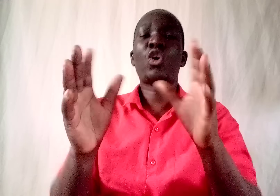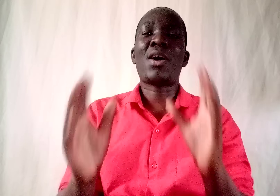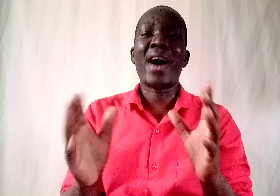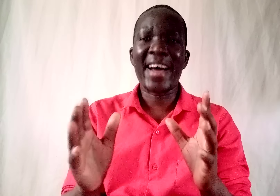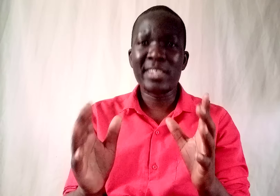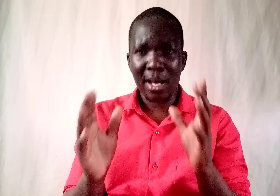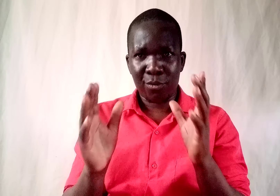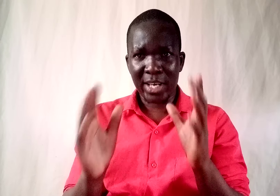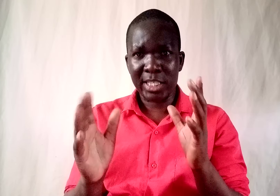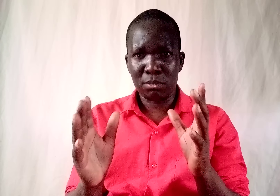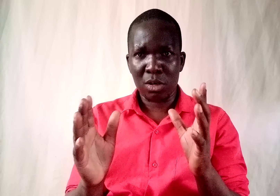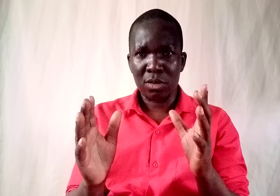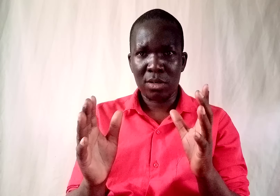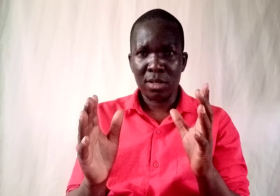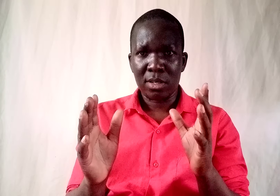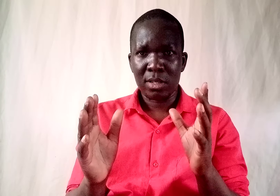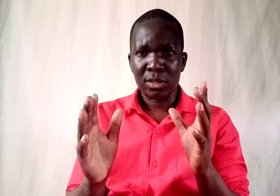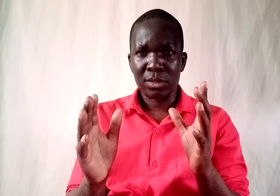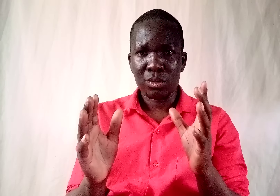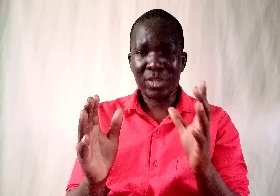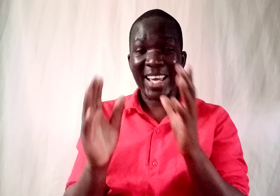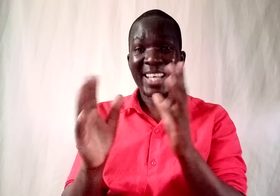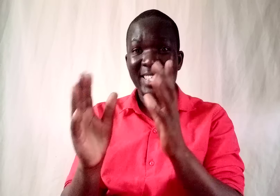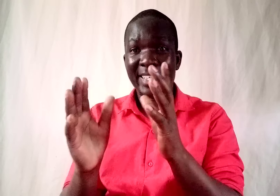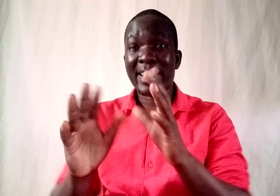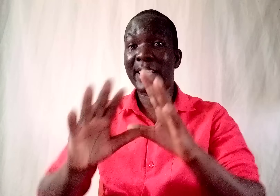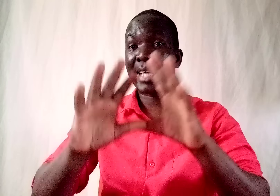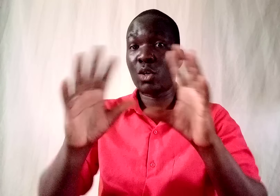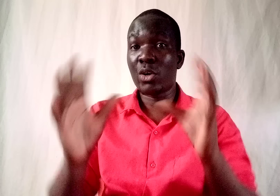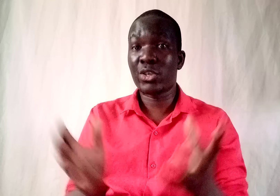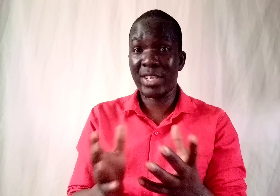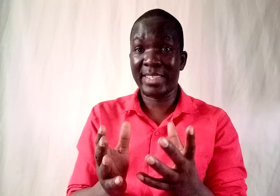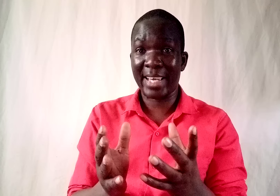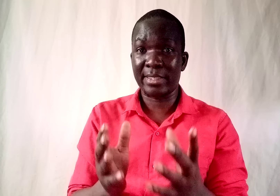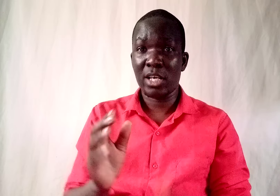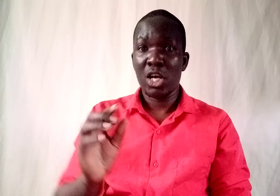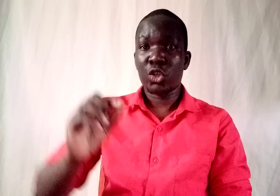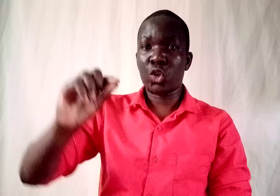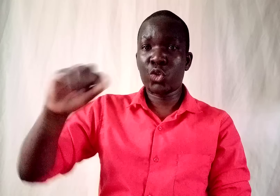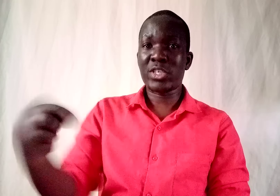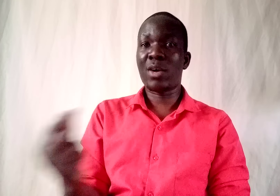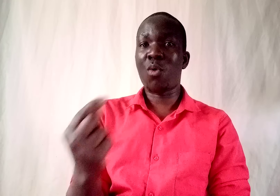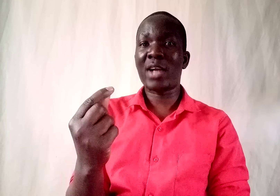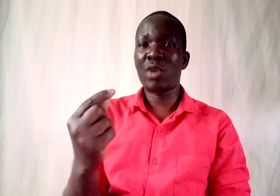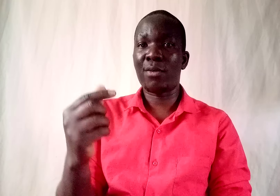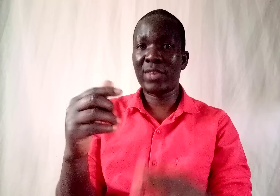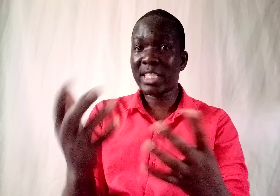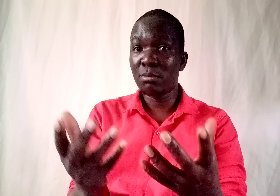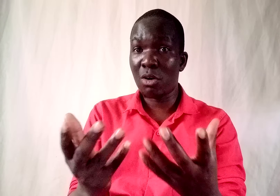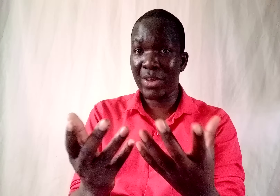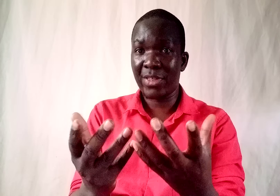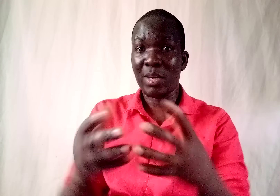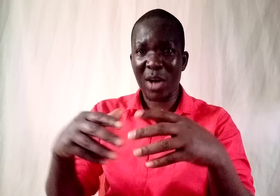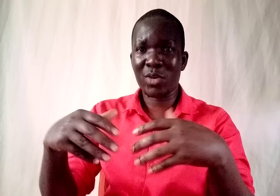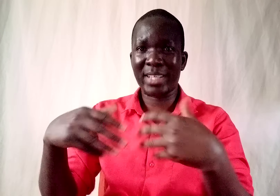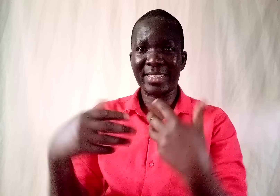our hands are flexible to the extent that they can sign all those three signs. So choose the one you are flexible with, the one you can